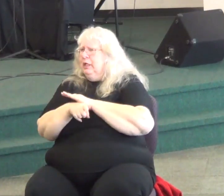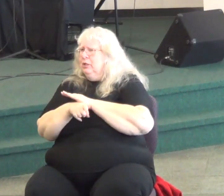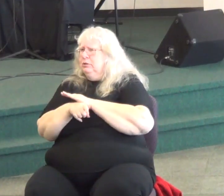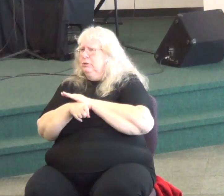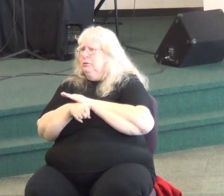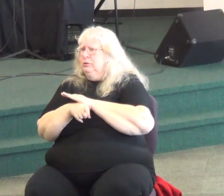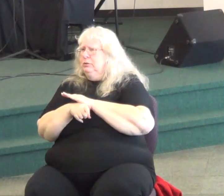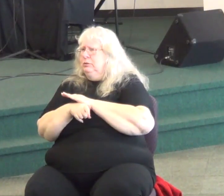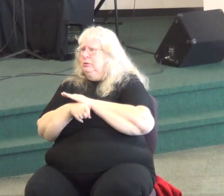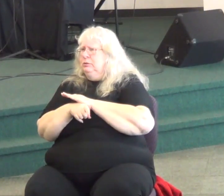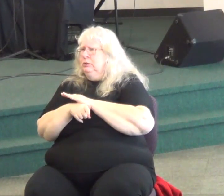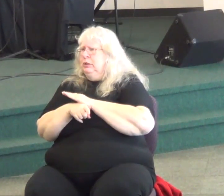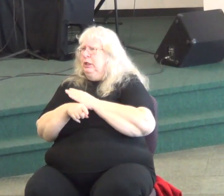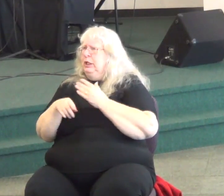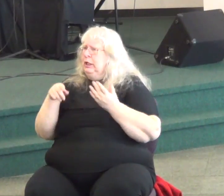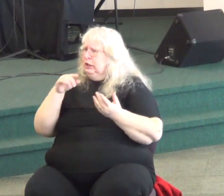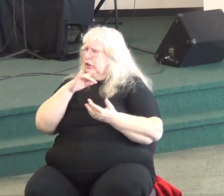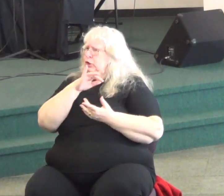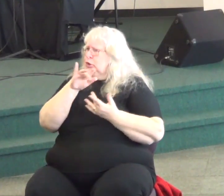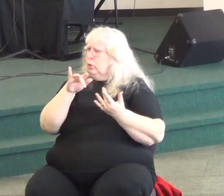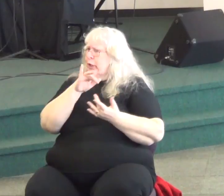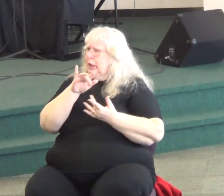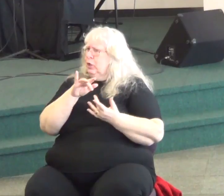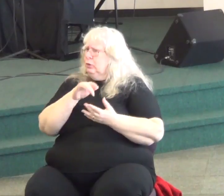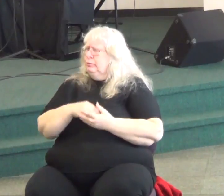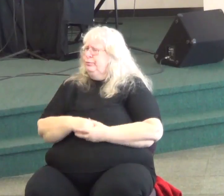these two testimonies.